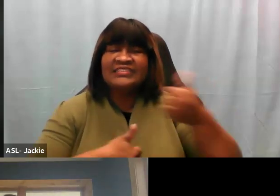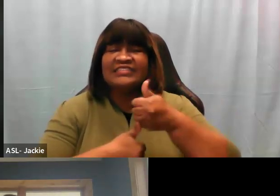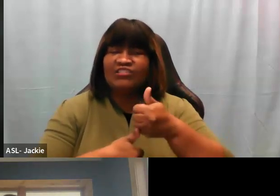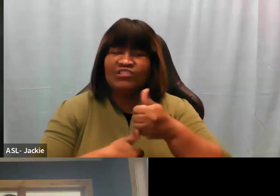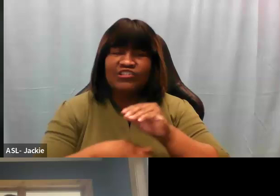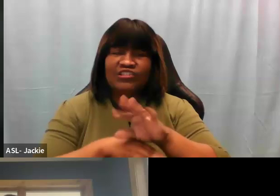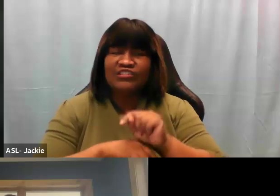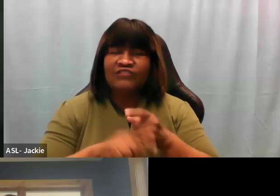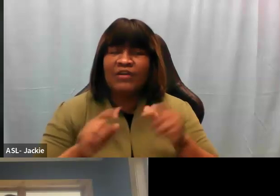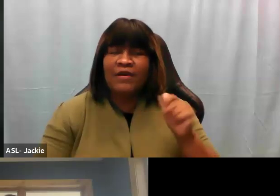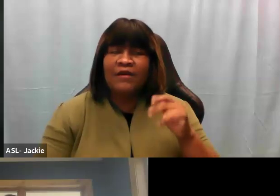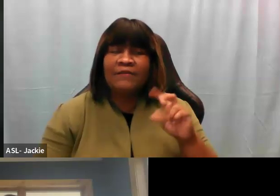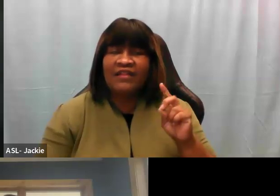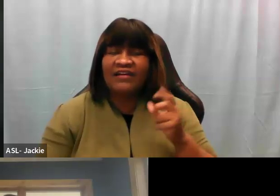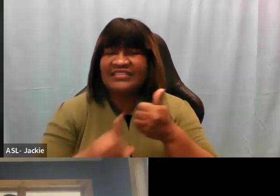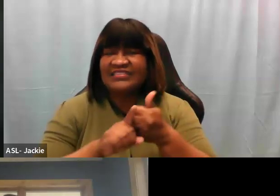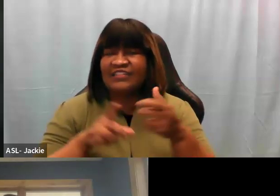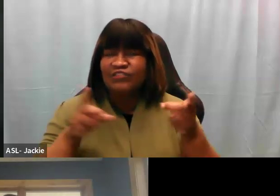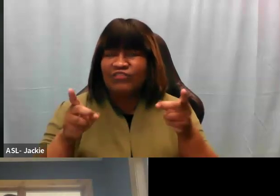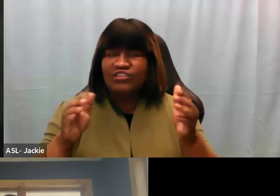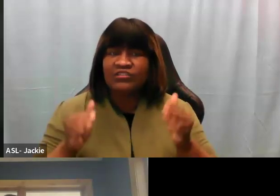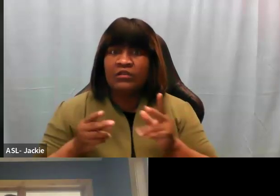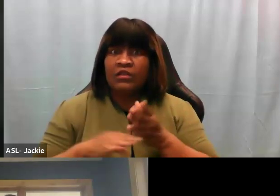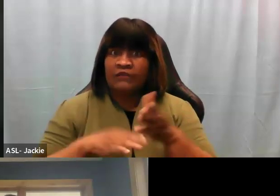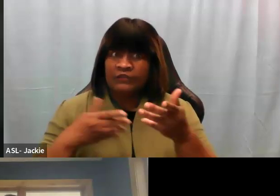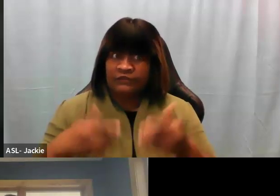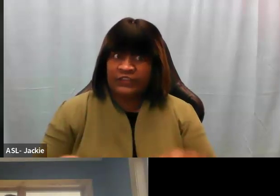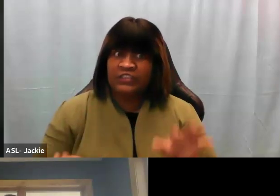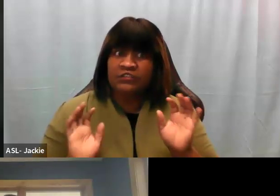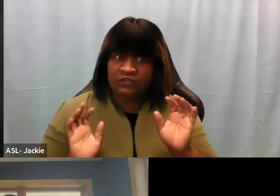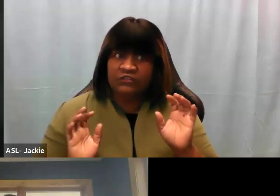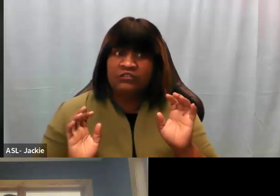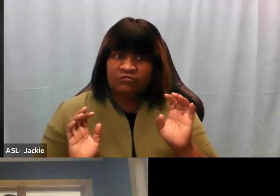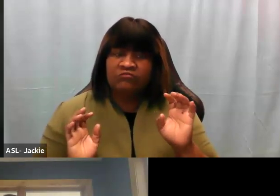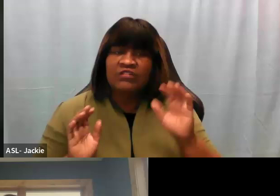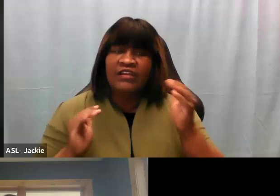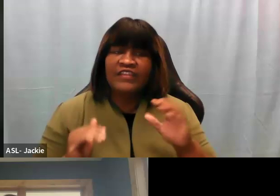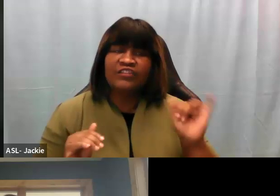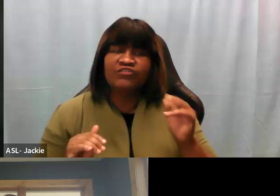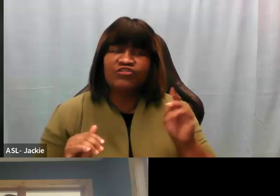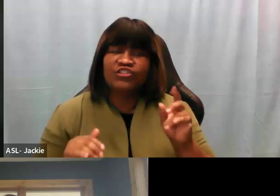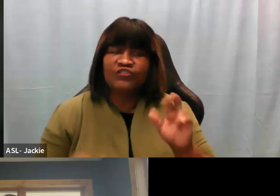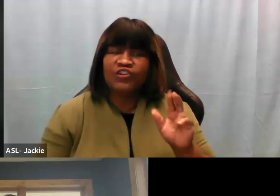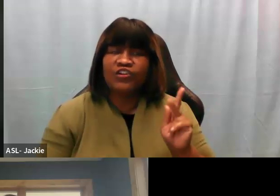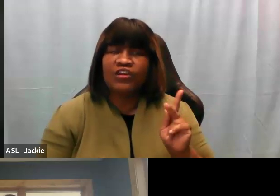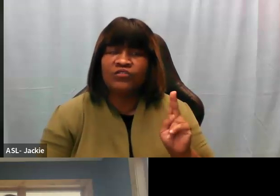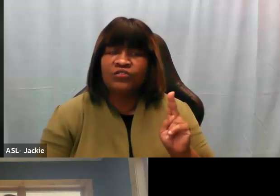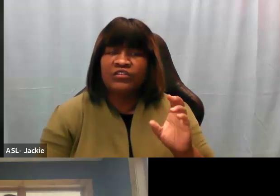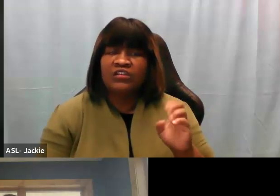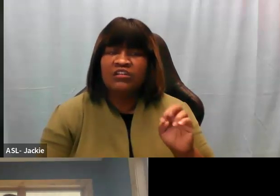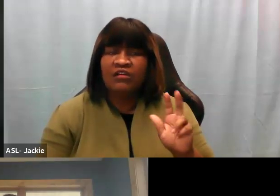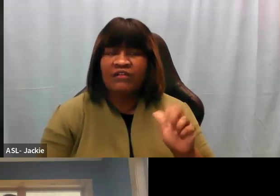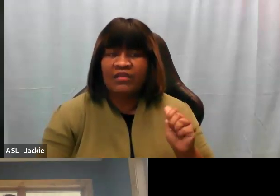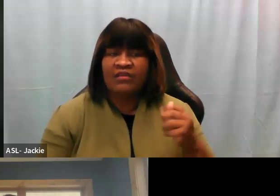Applied Self-Direction. And then after hearing from Jennifer Kucera, healthcare